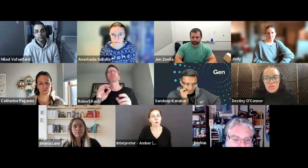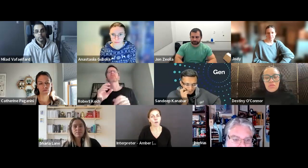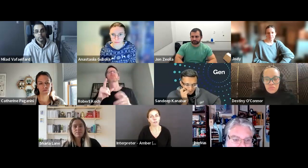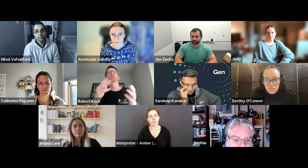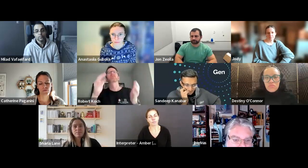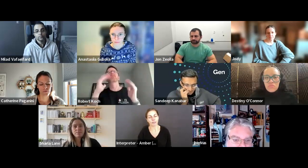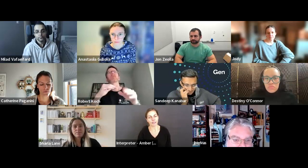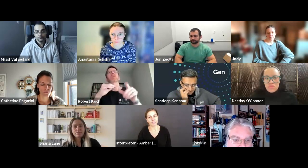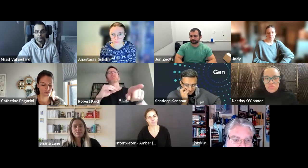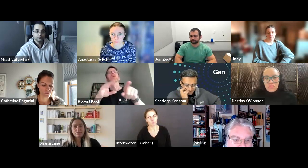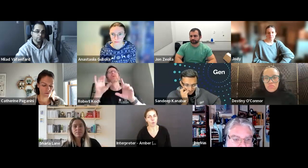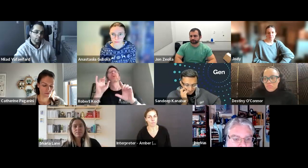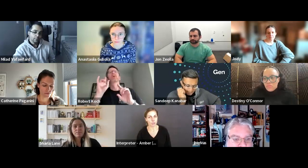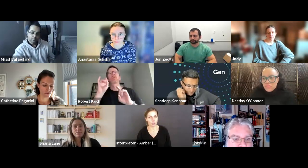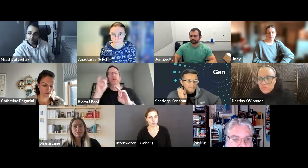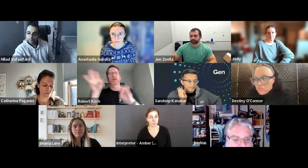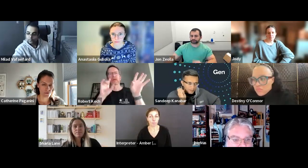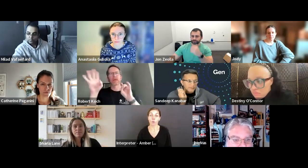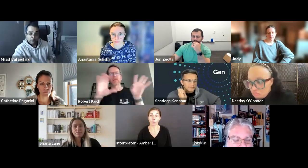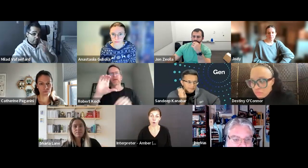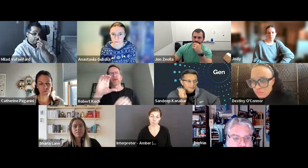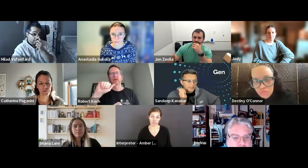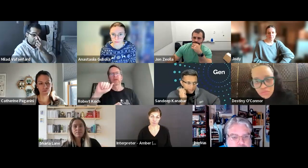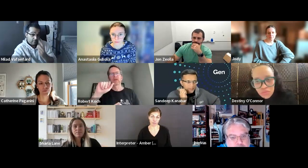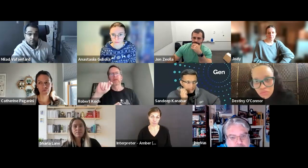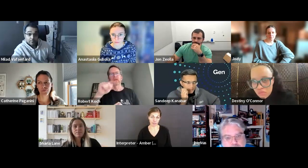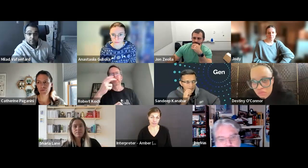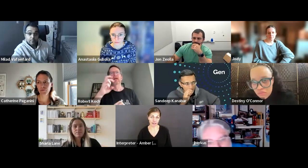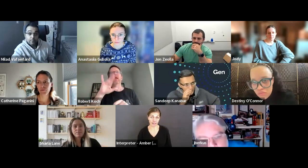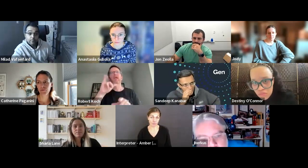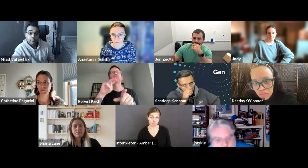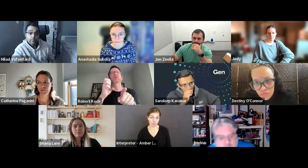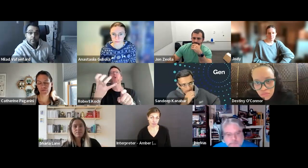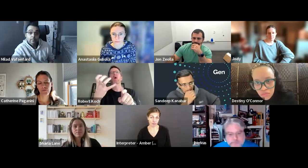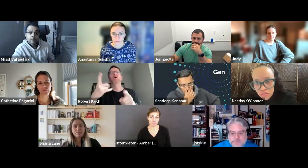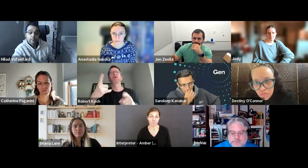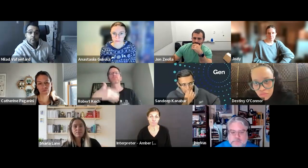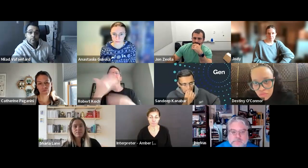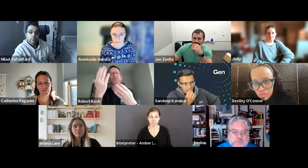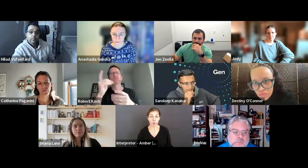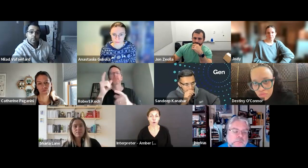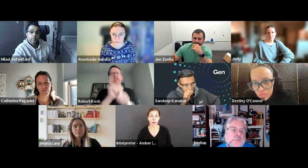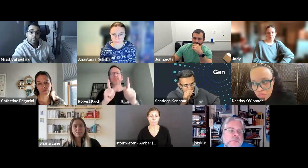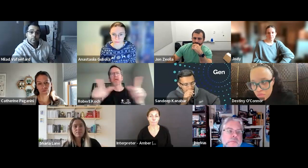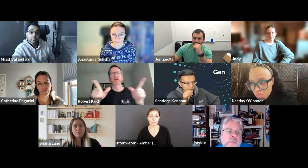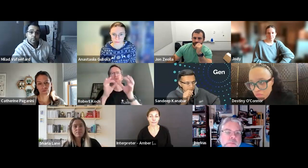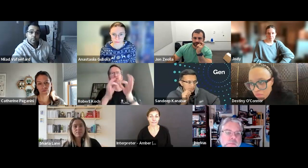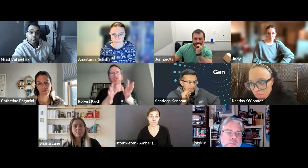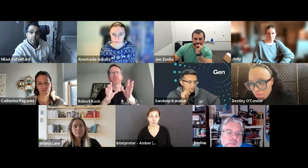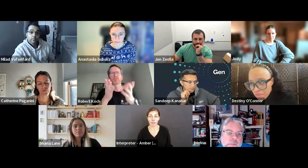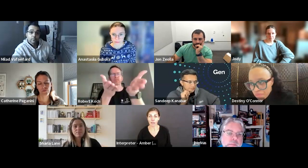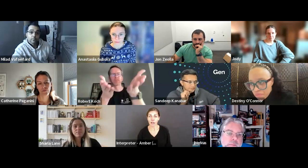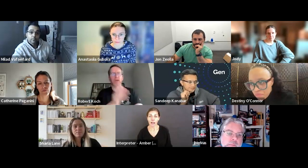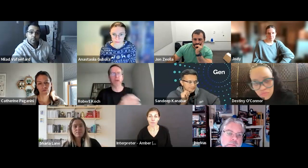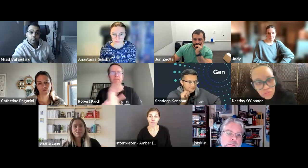That's more of what mentorship would be, but we're hoping we can plan that and come up with a program